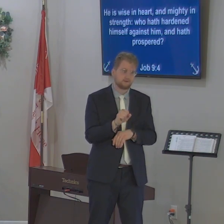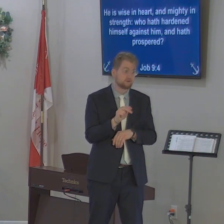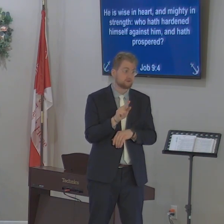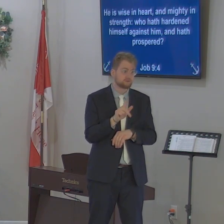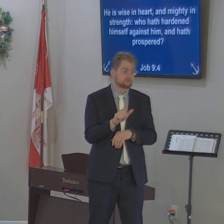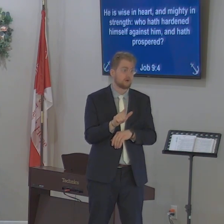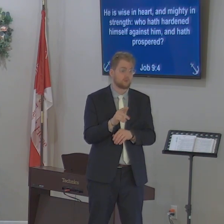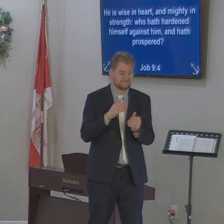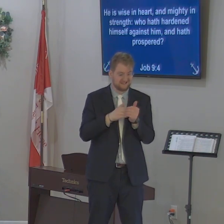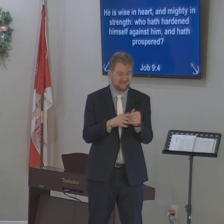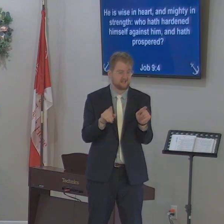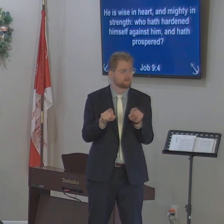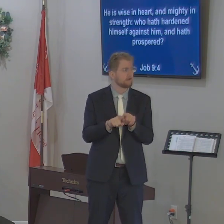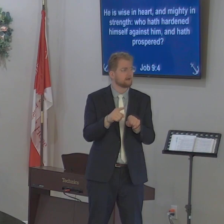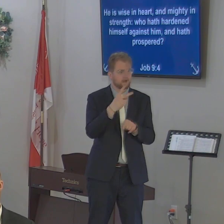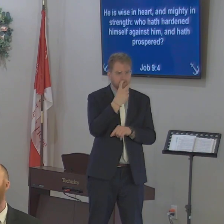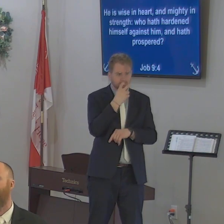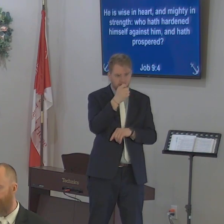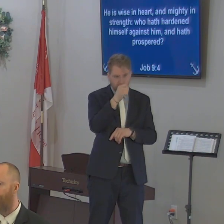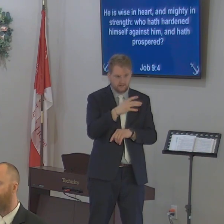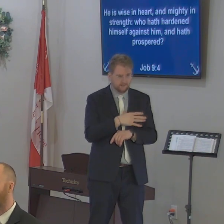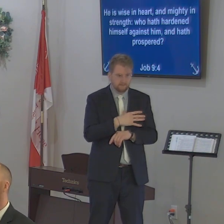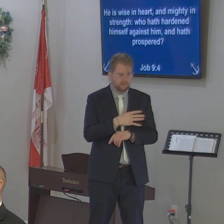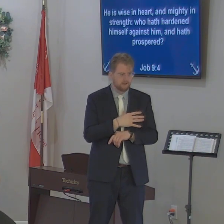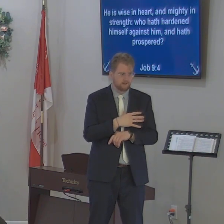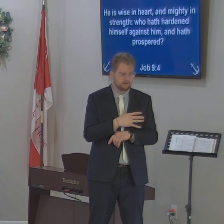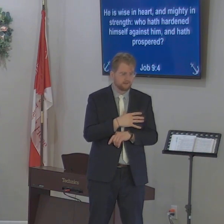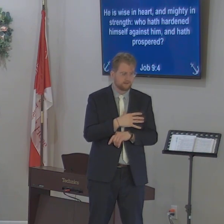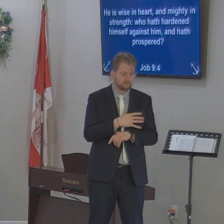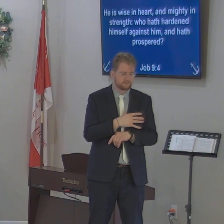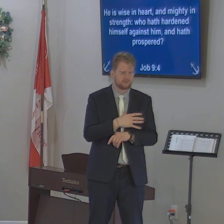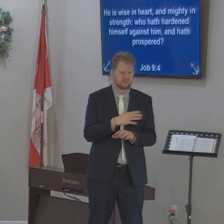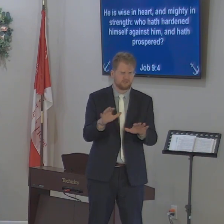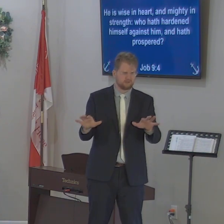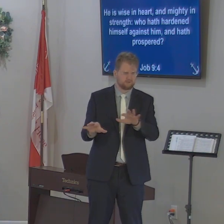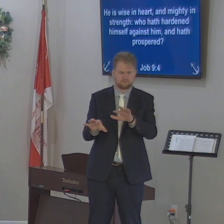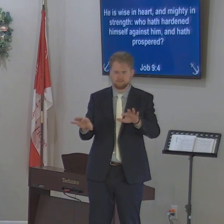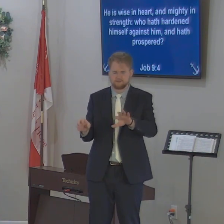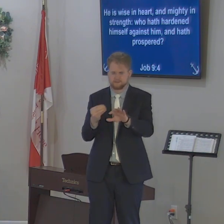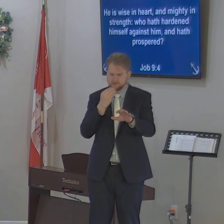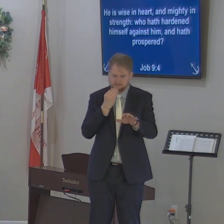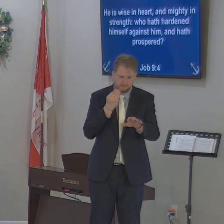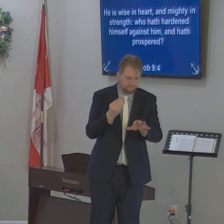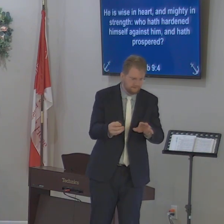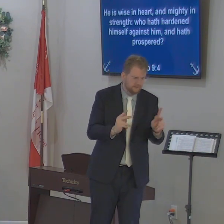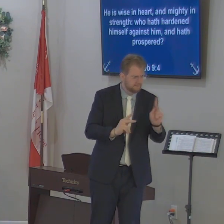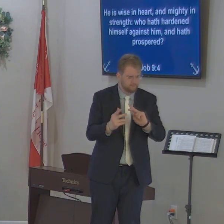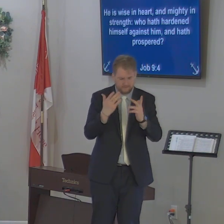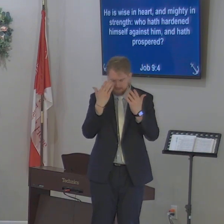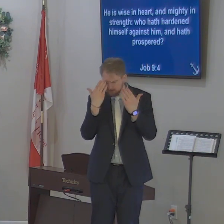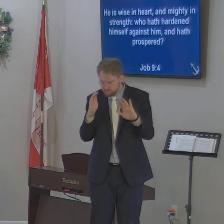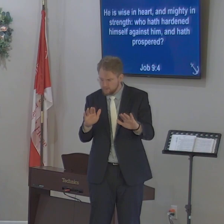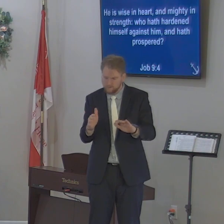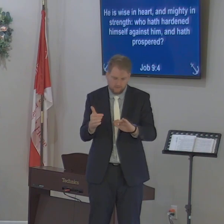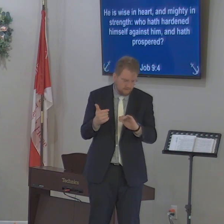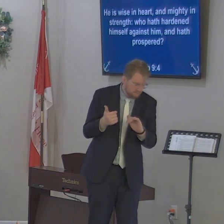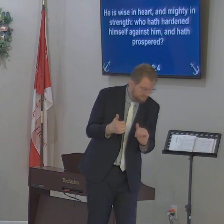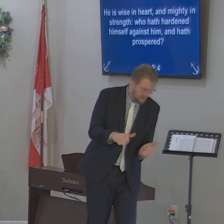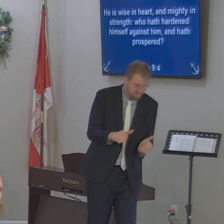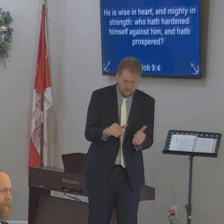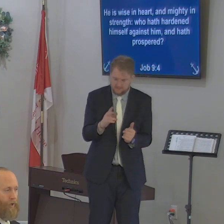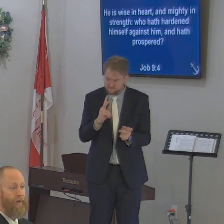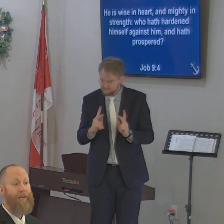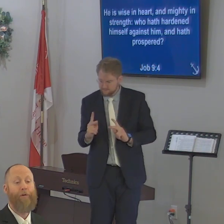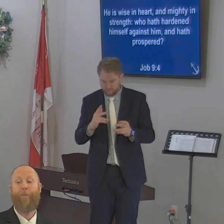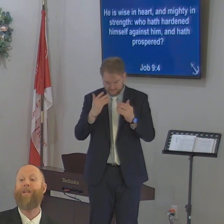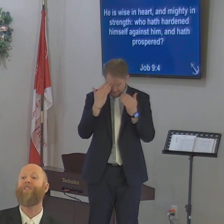blind man by probably some men he wasn't completely aware of. He would be fed by some people he wasn't aware of. He would be baptized by someone he